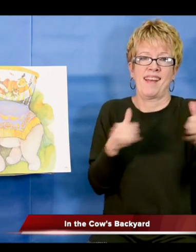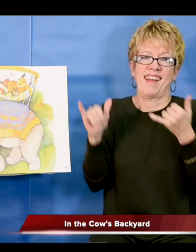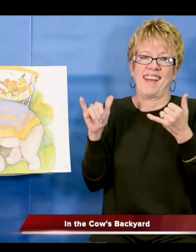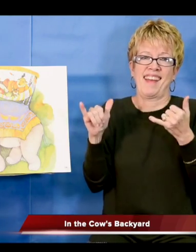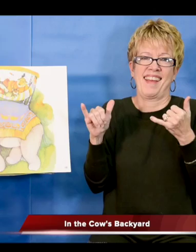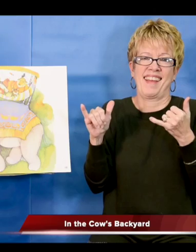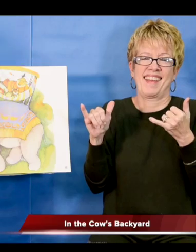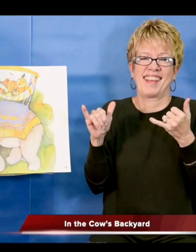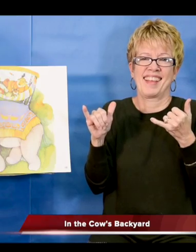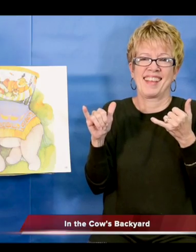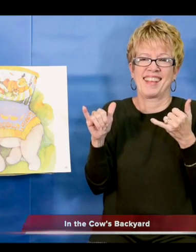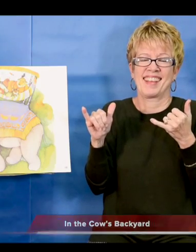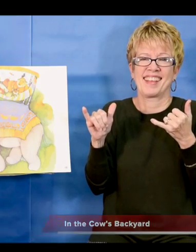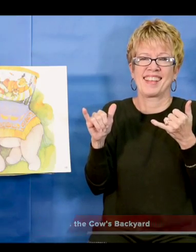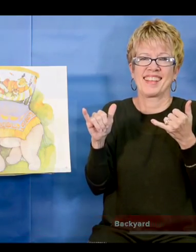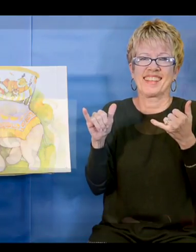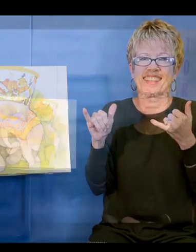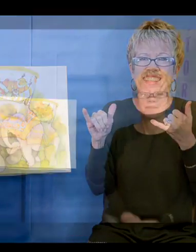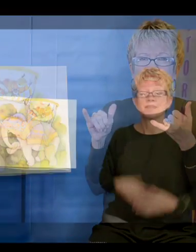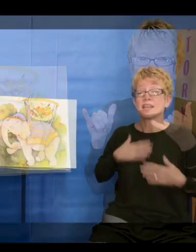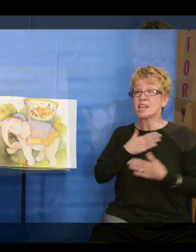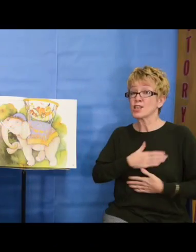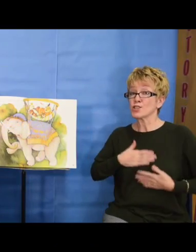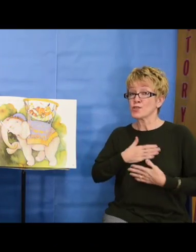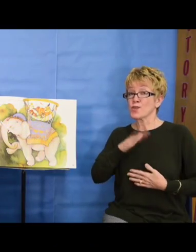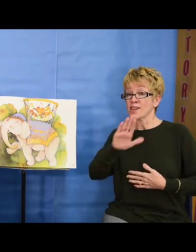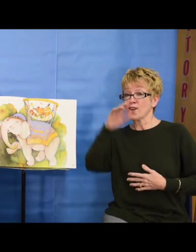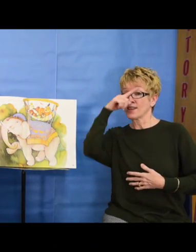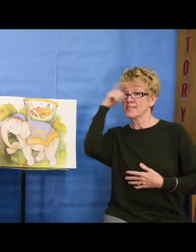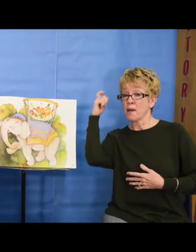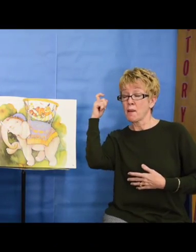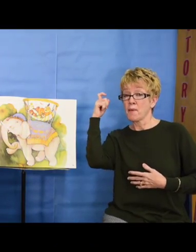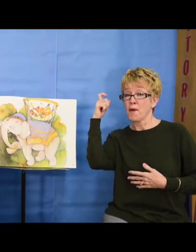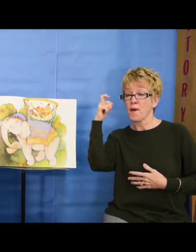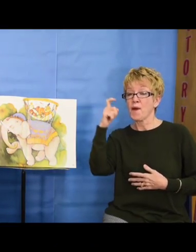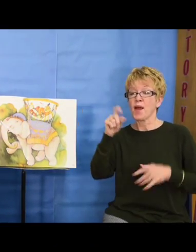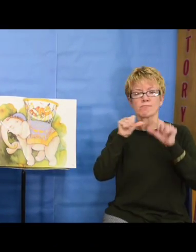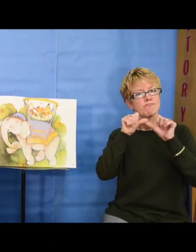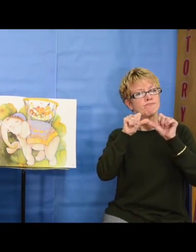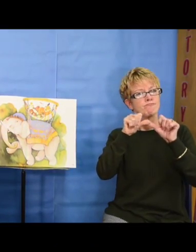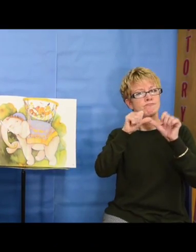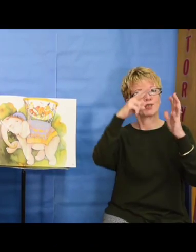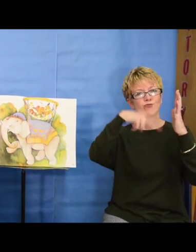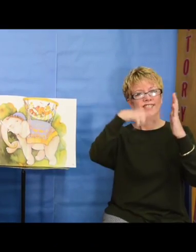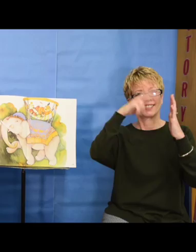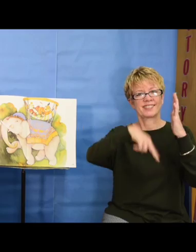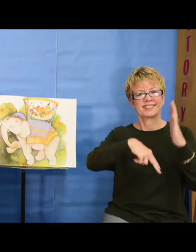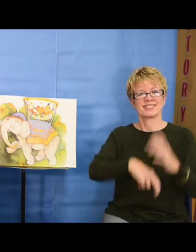Have a great summer and be sure you read.